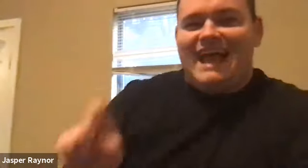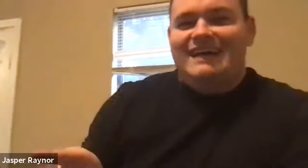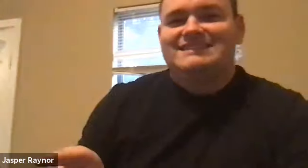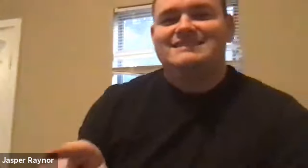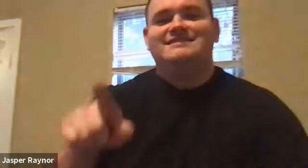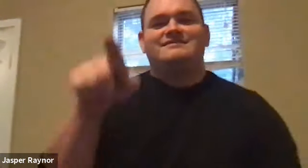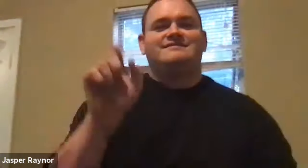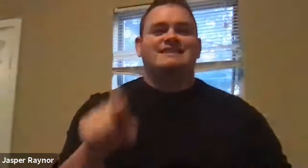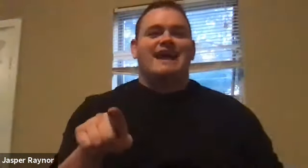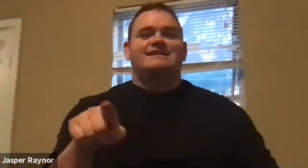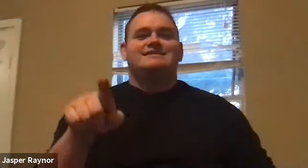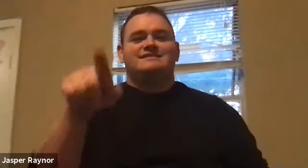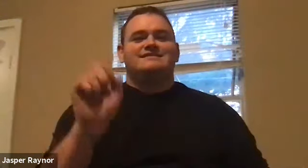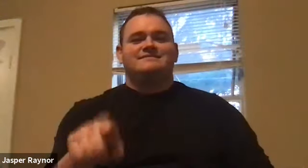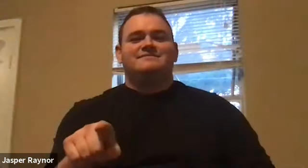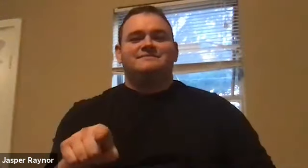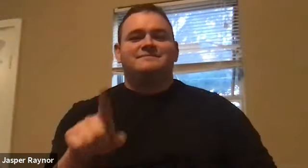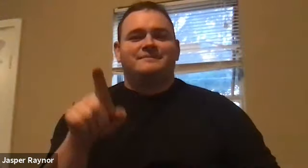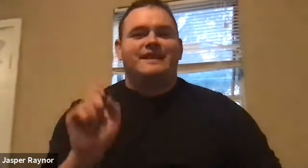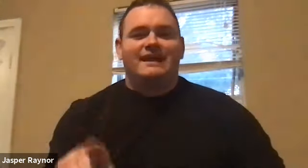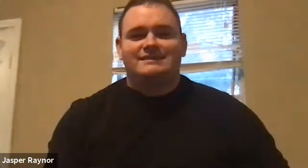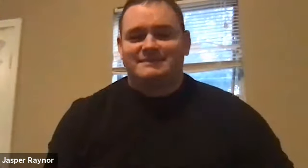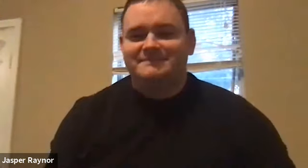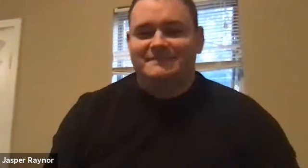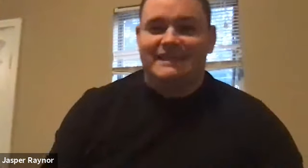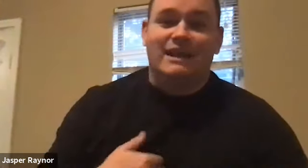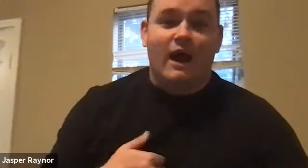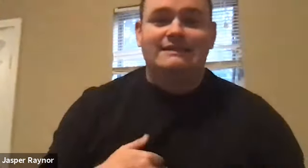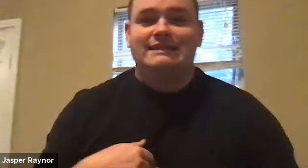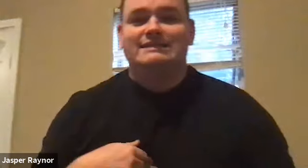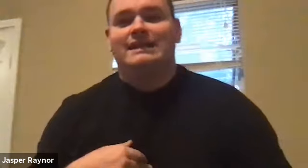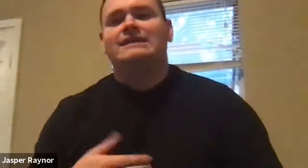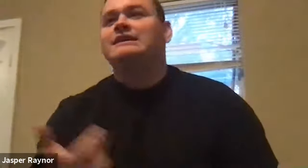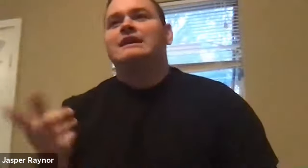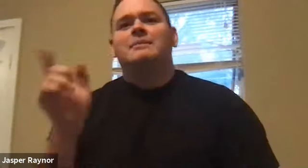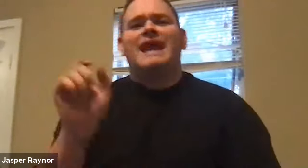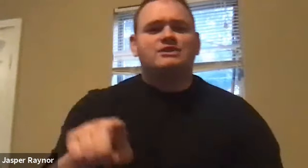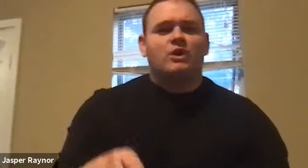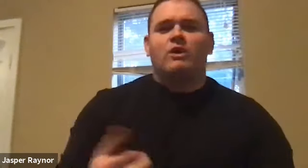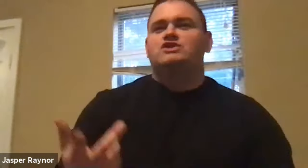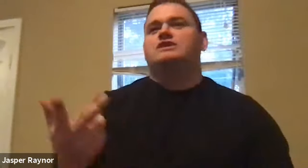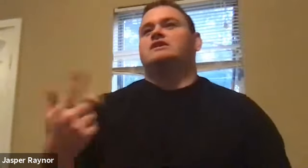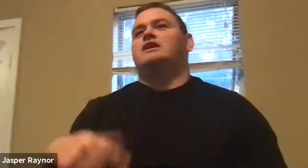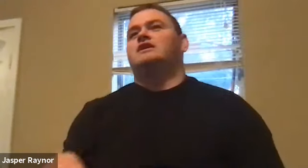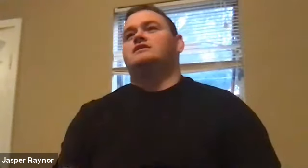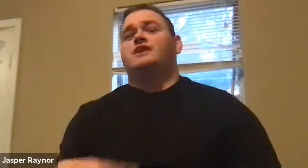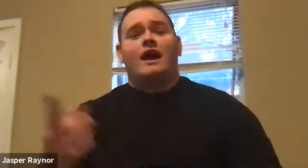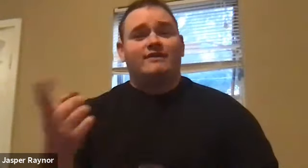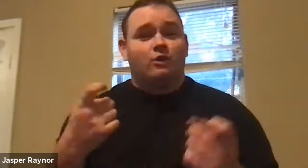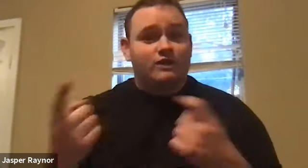Ask. I like that. Ask. That's how I tend to sign it. Let me ask you a question. Do y'all have any questions